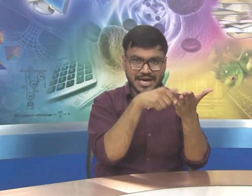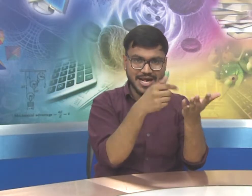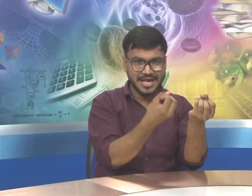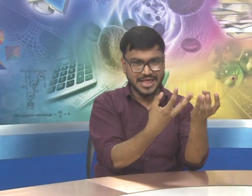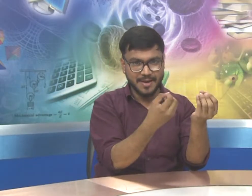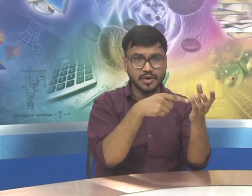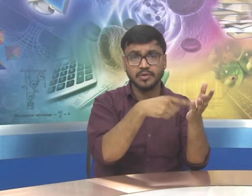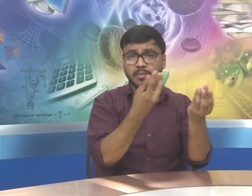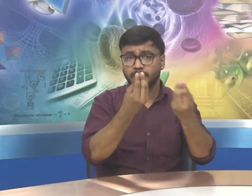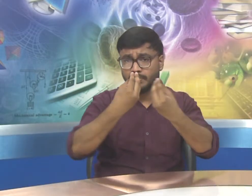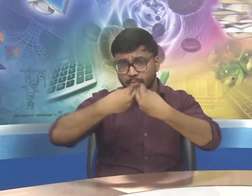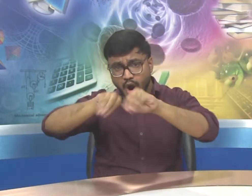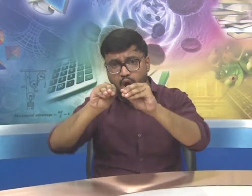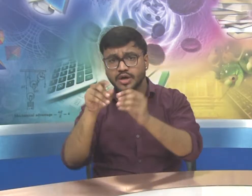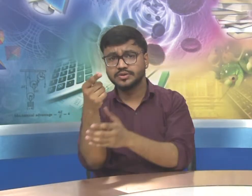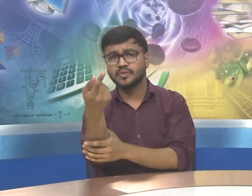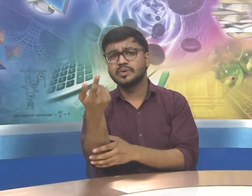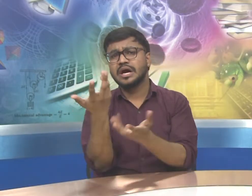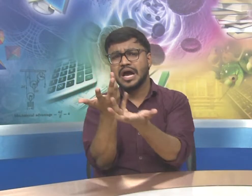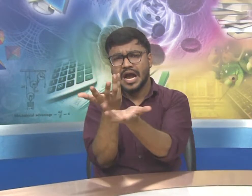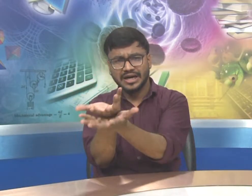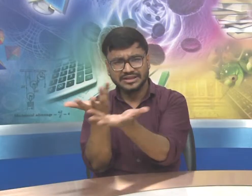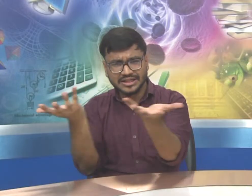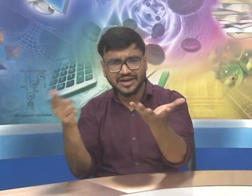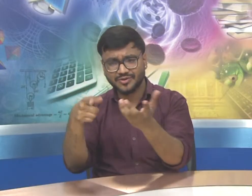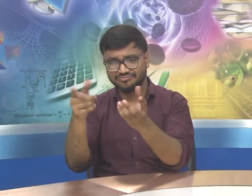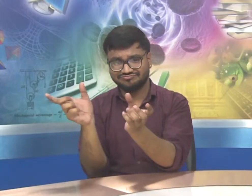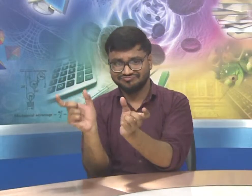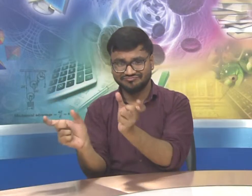Next is law of multiple proportions.